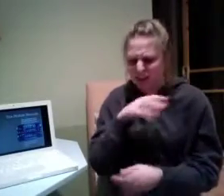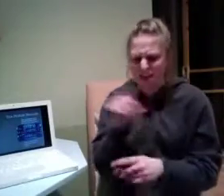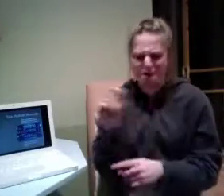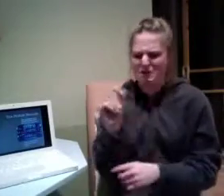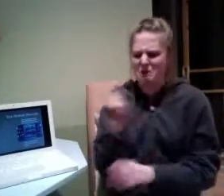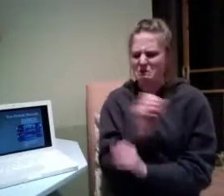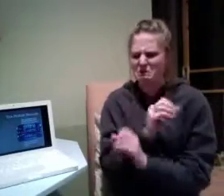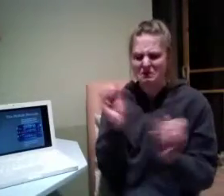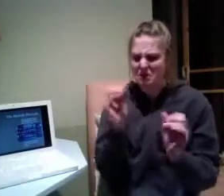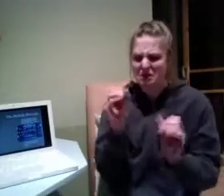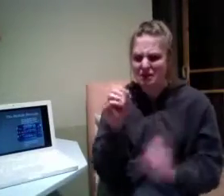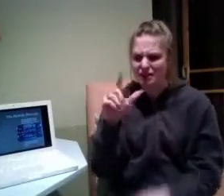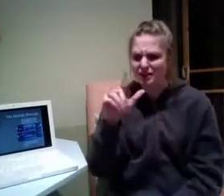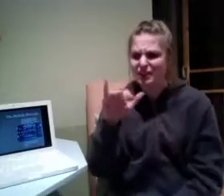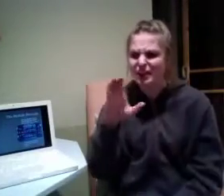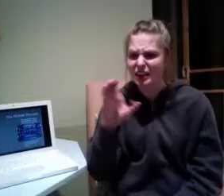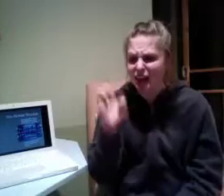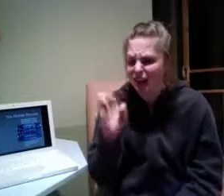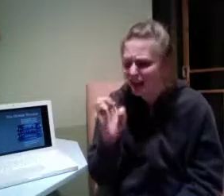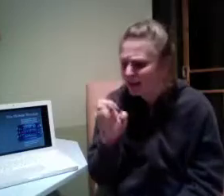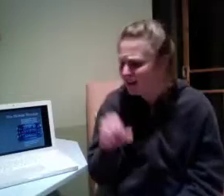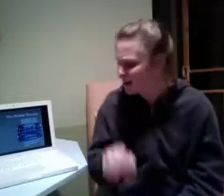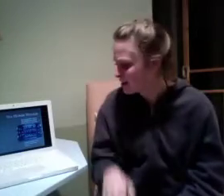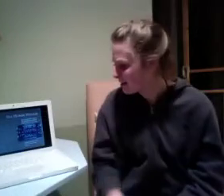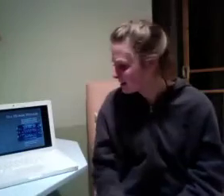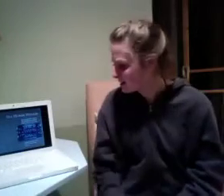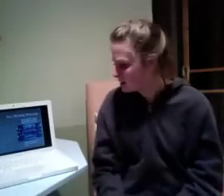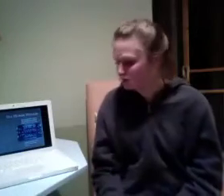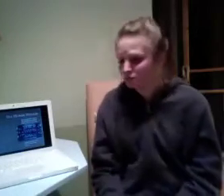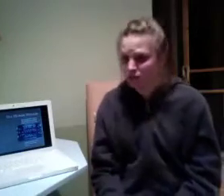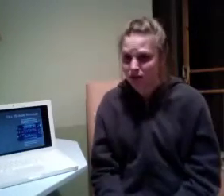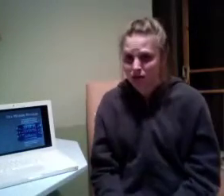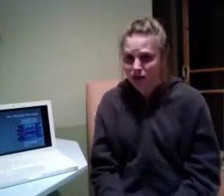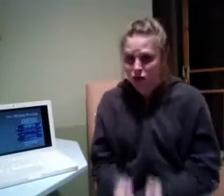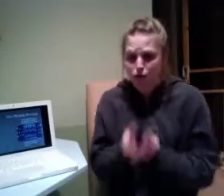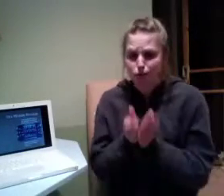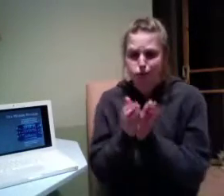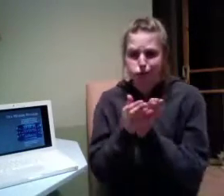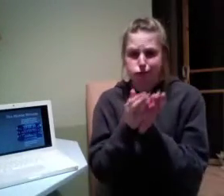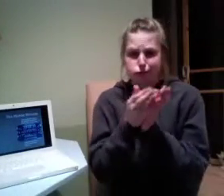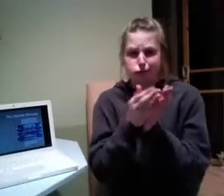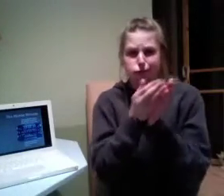And they are going to be facing a voyage of anywhere from 3 weeks to 3 months.